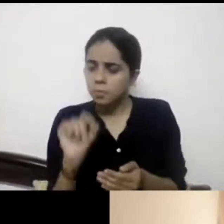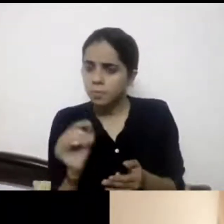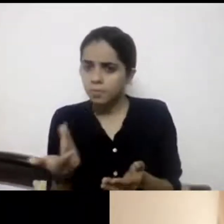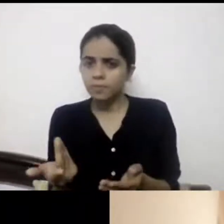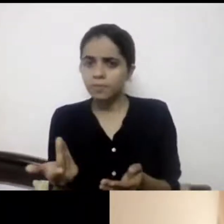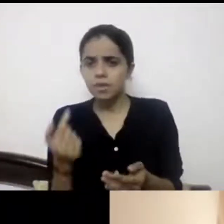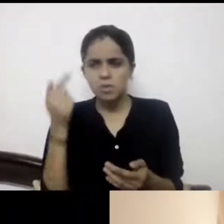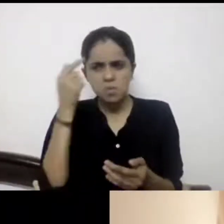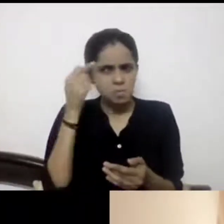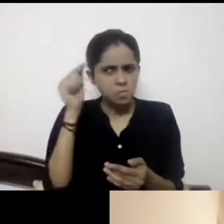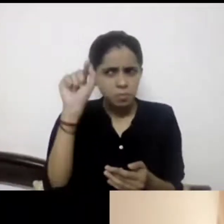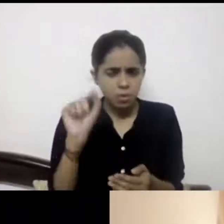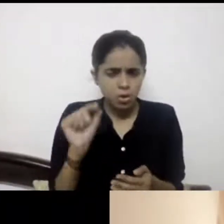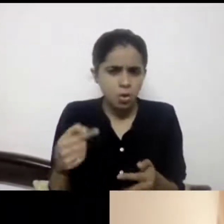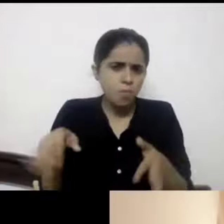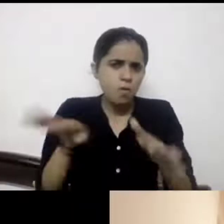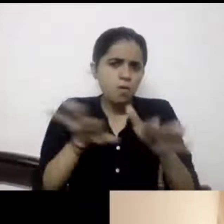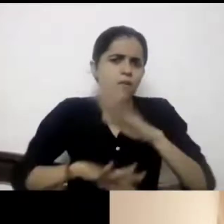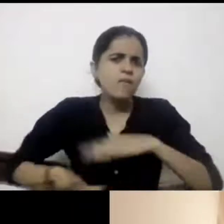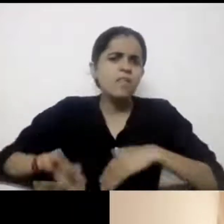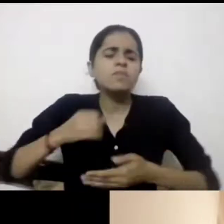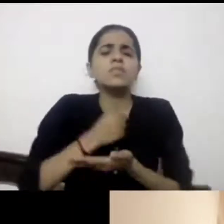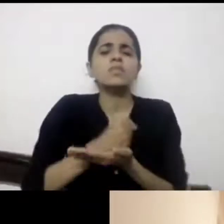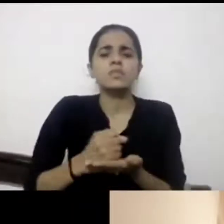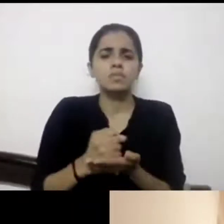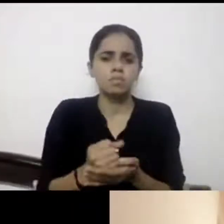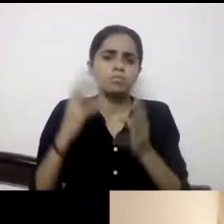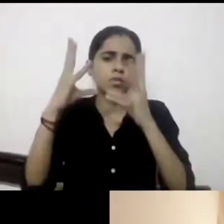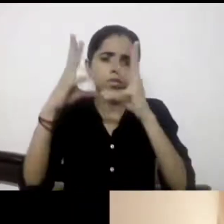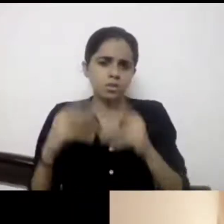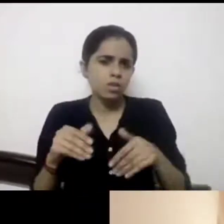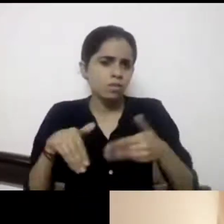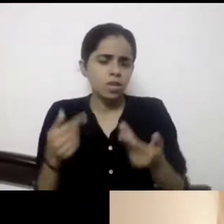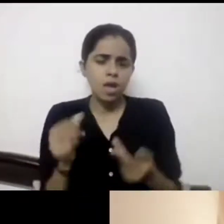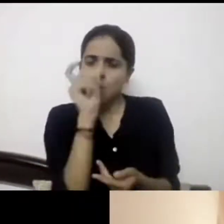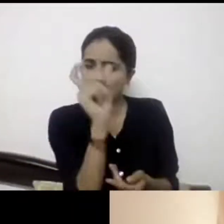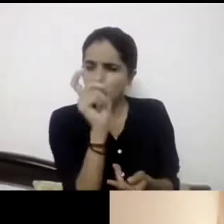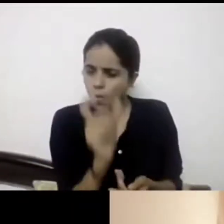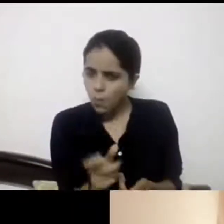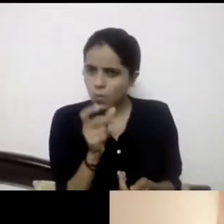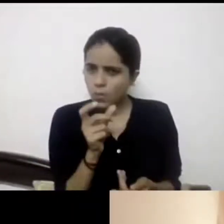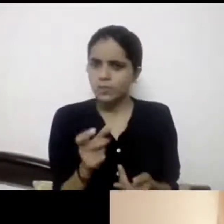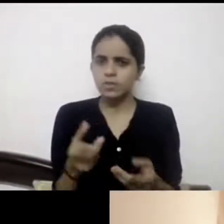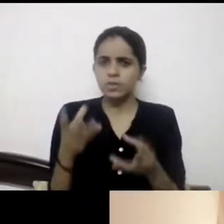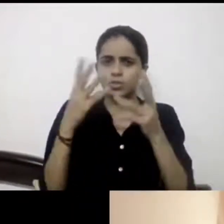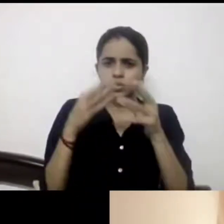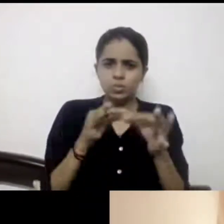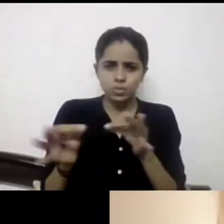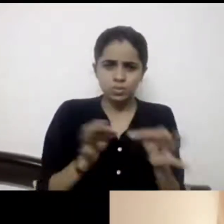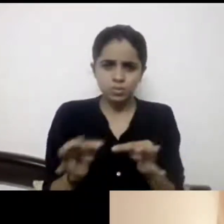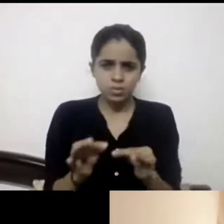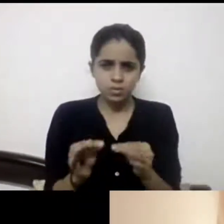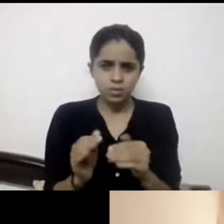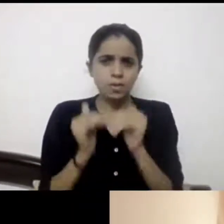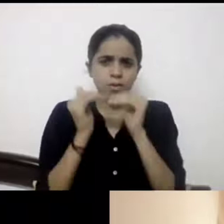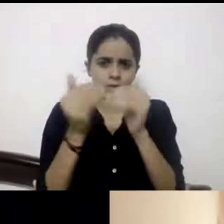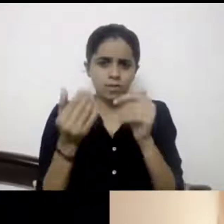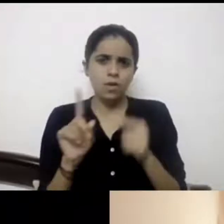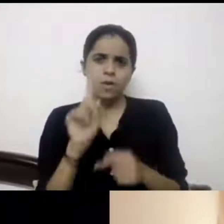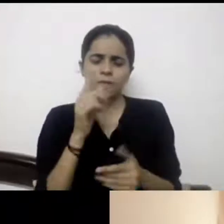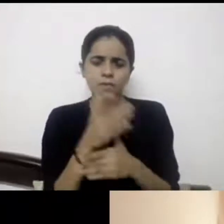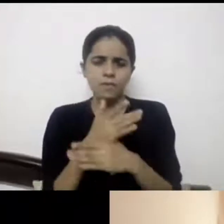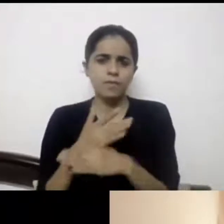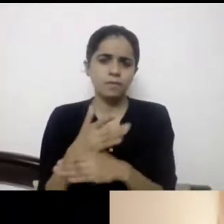majoritarian assumption. So let us try to problematize these terms. And before I go on to do that, let me first